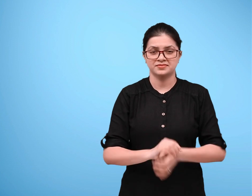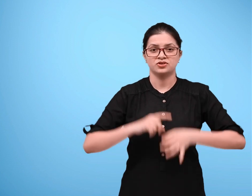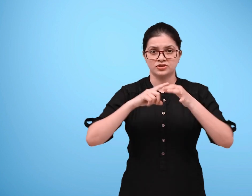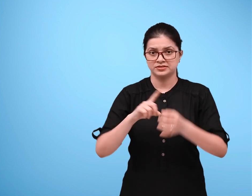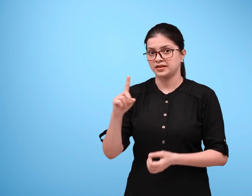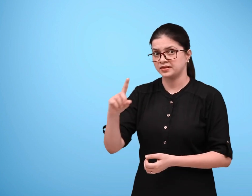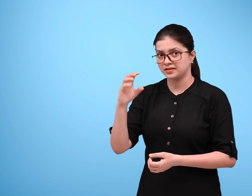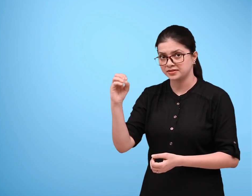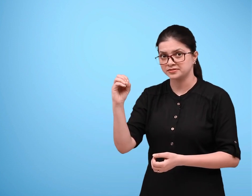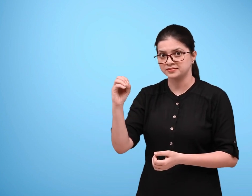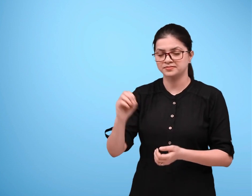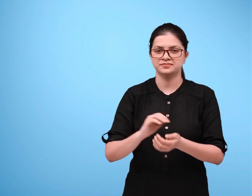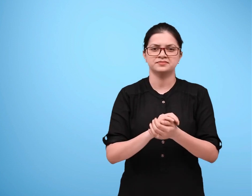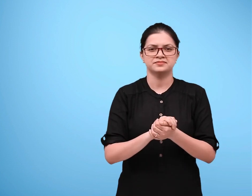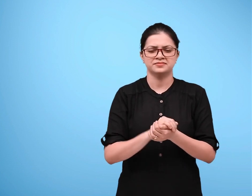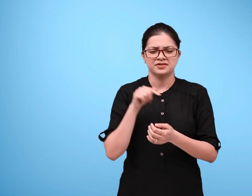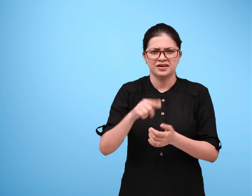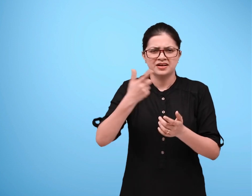Give 2 examples of periodic motion.